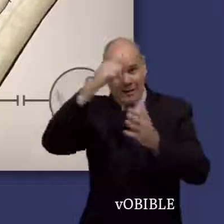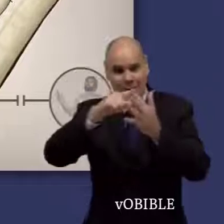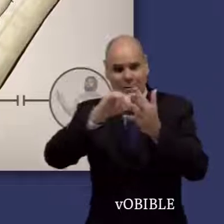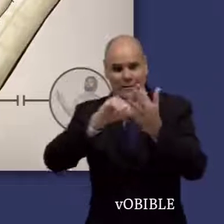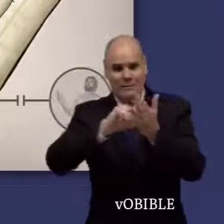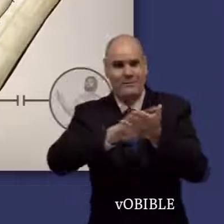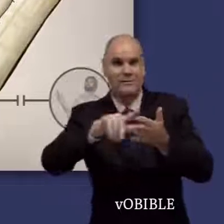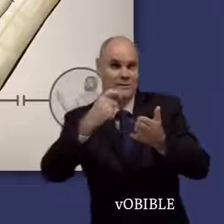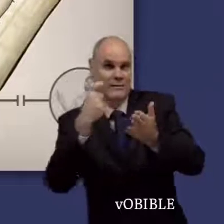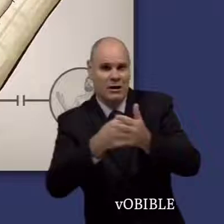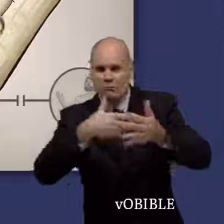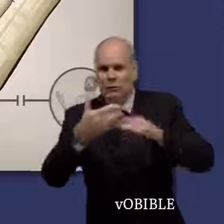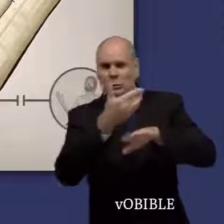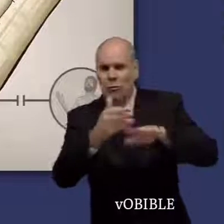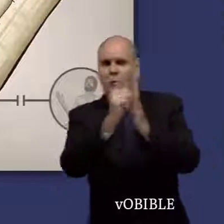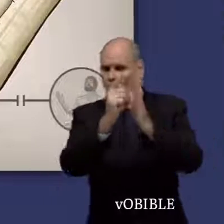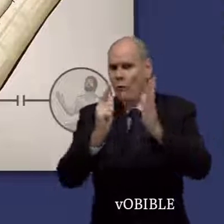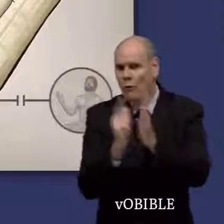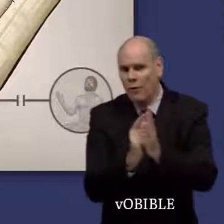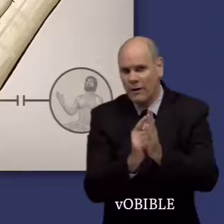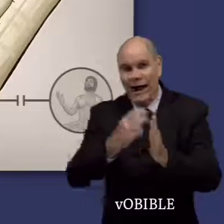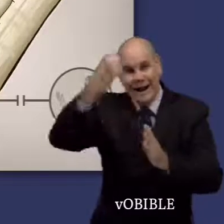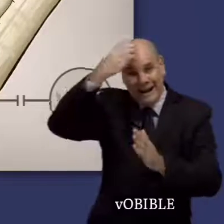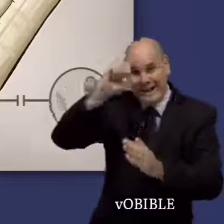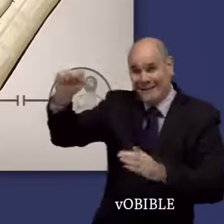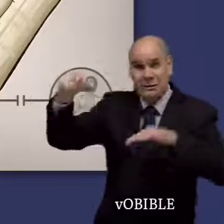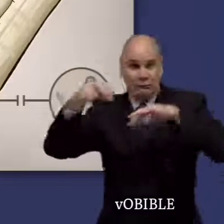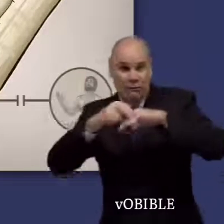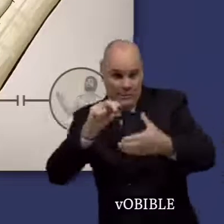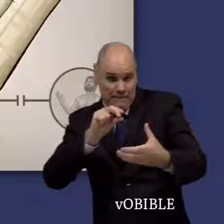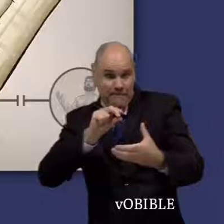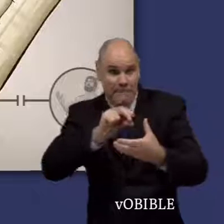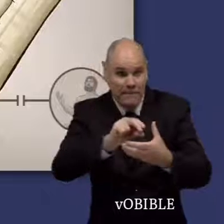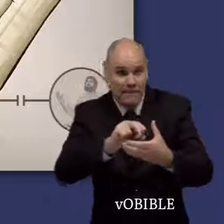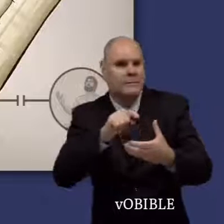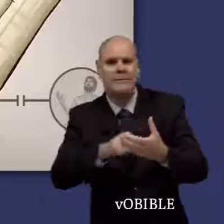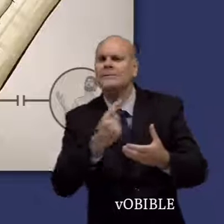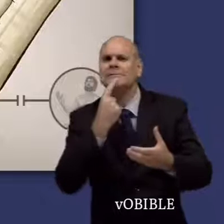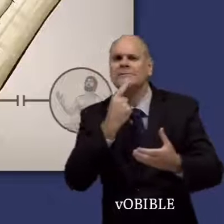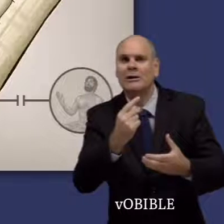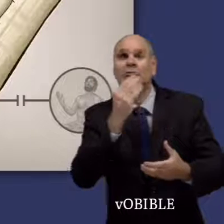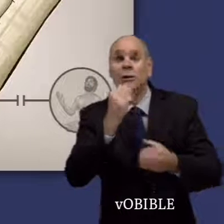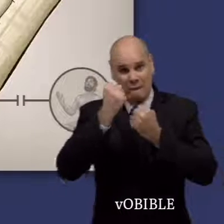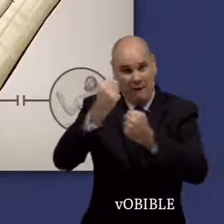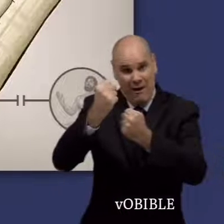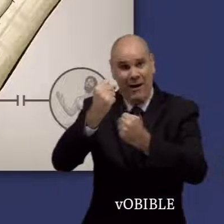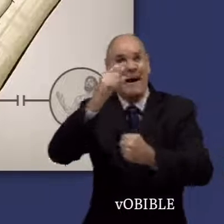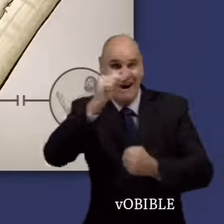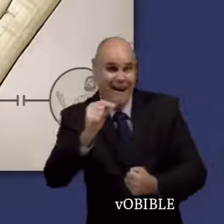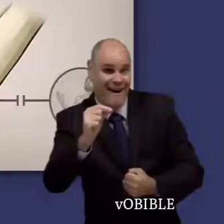Esther and Mordecai enacted a new legal decree, sealed with the king's own signet ring, that authorized the Jews to